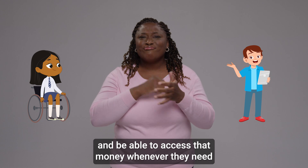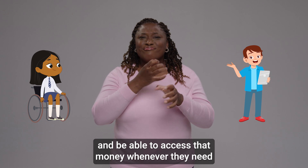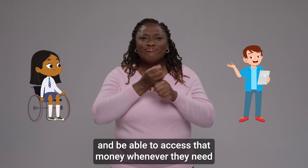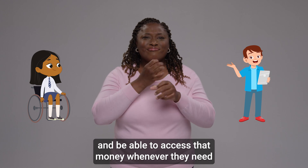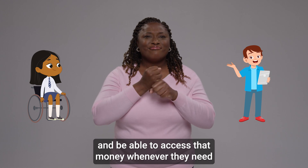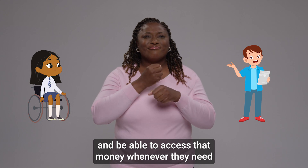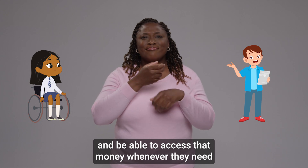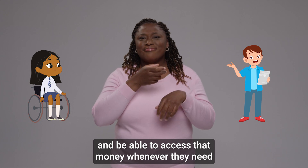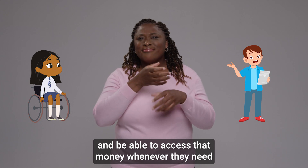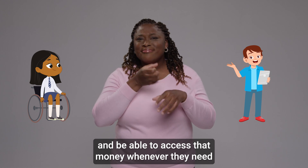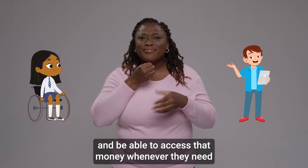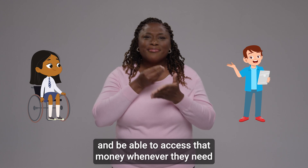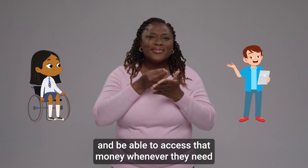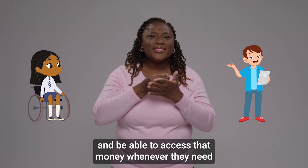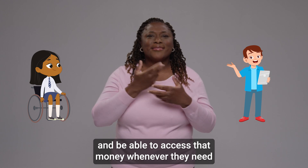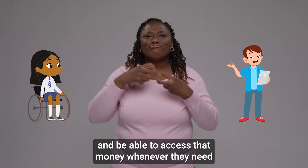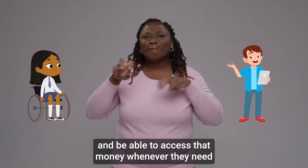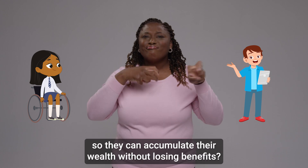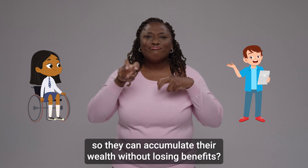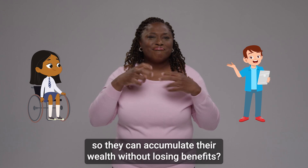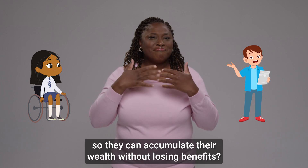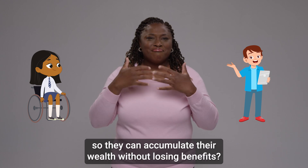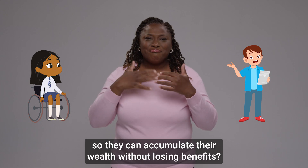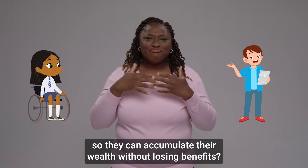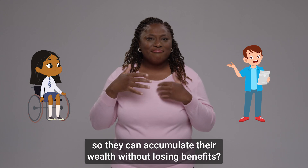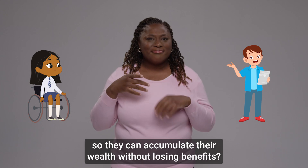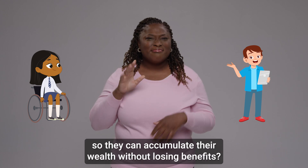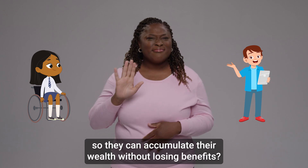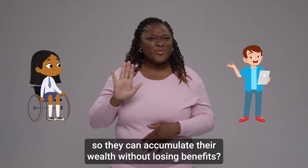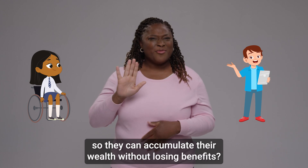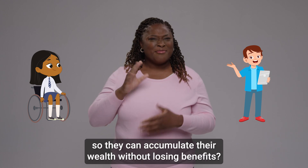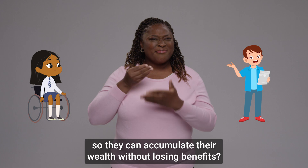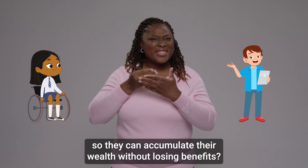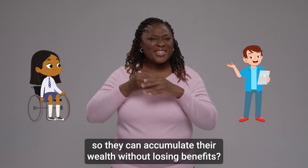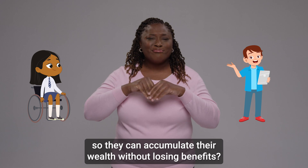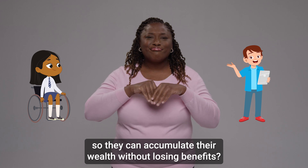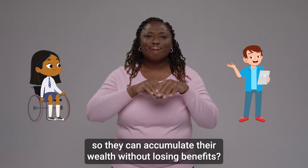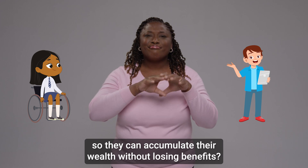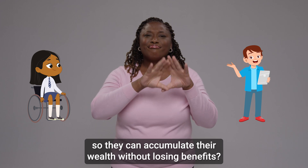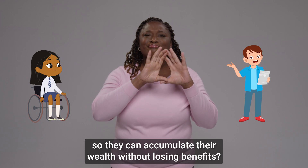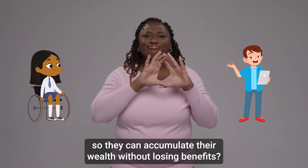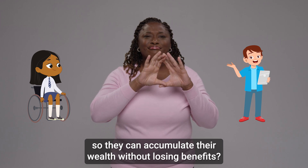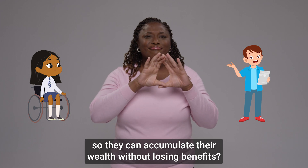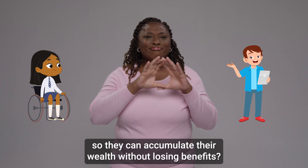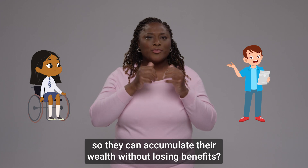to access that money whenever they need, so they can accumulate their wealth without